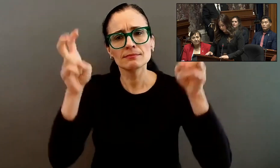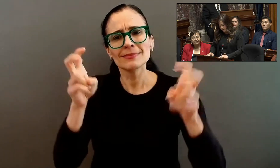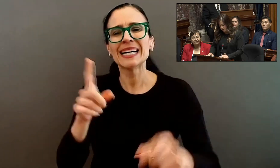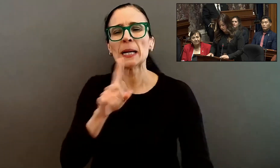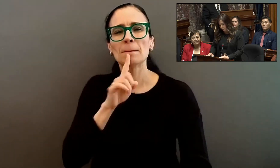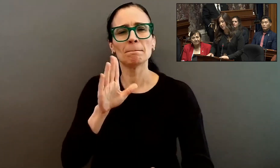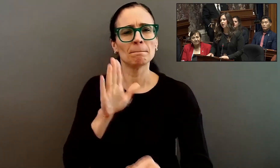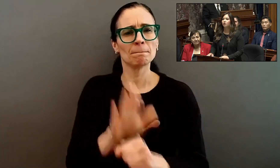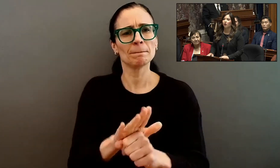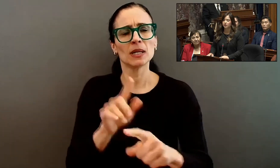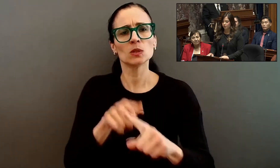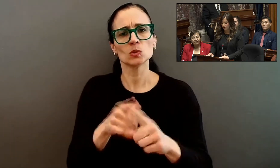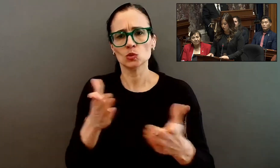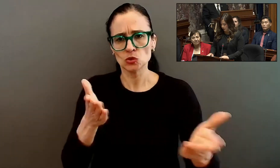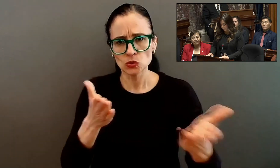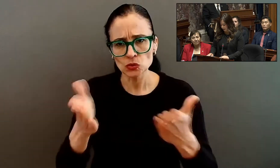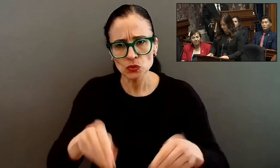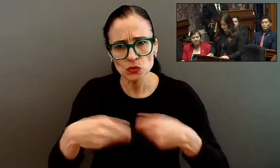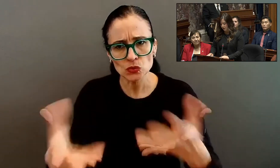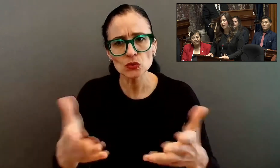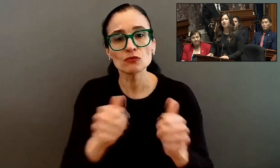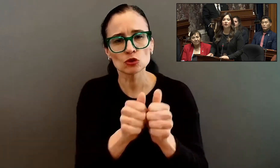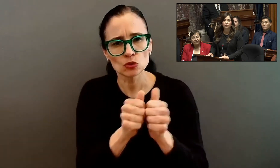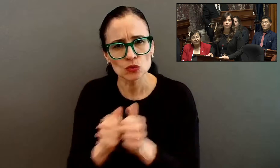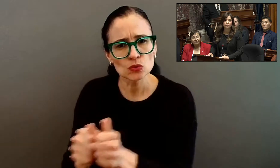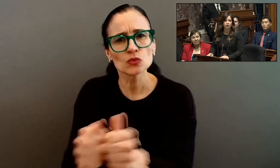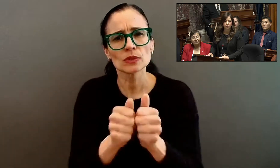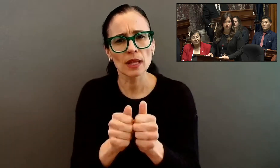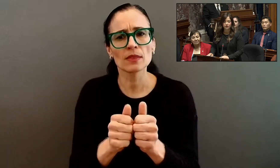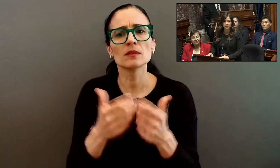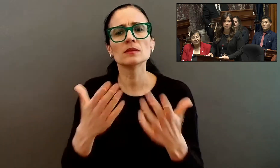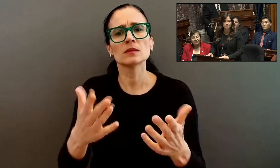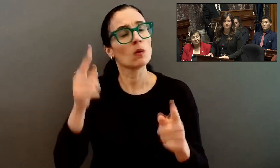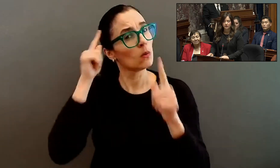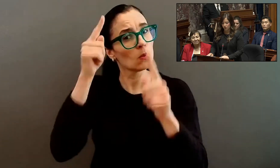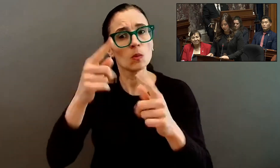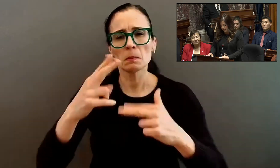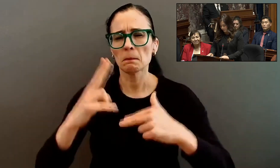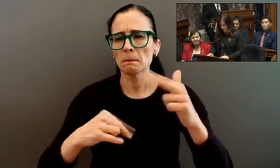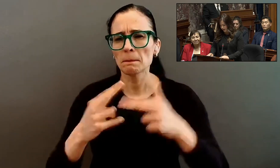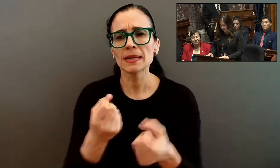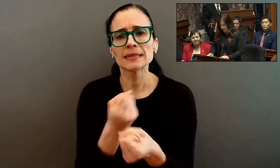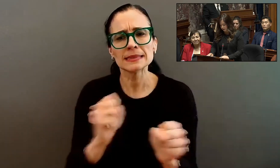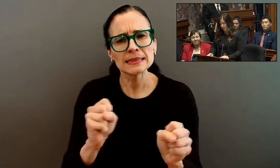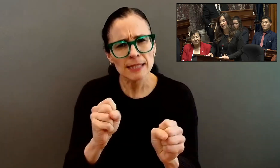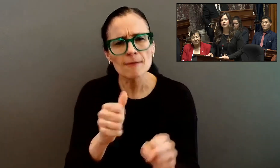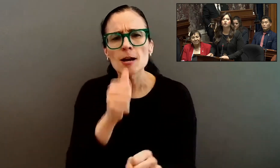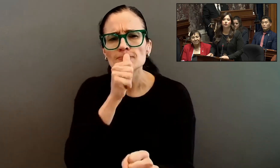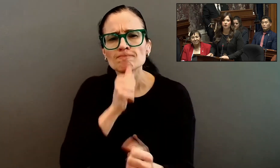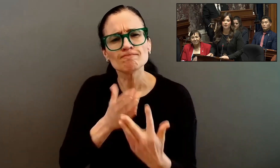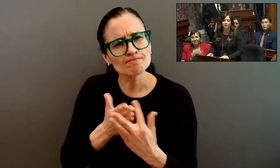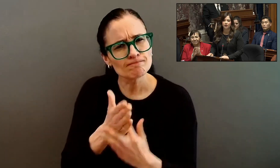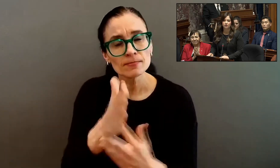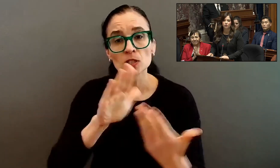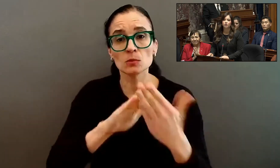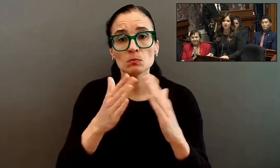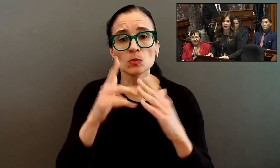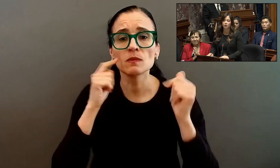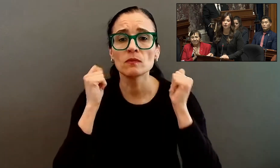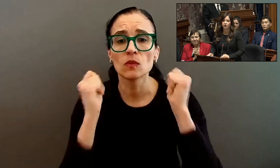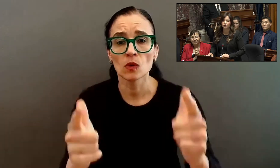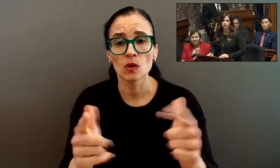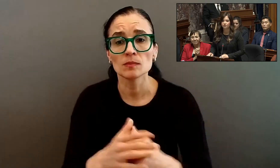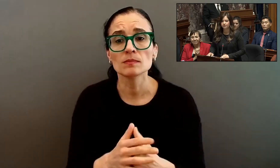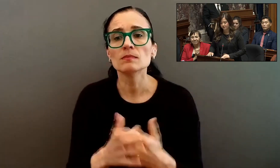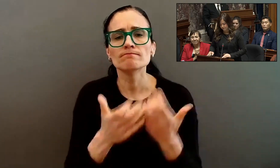all officers serving across British Columbia, thank you for your service, your sacrifice, and your commitment. We